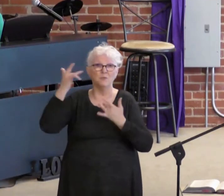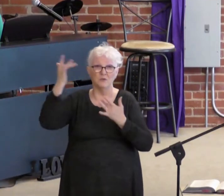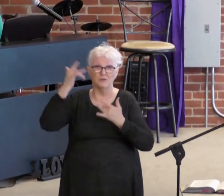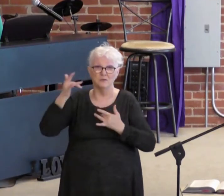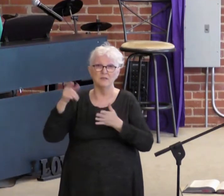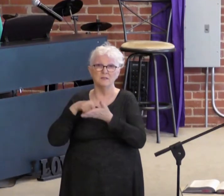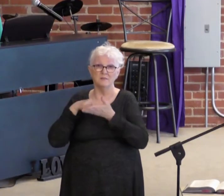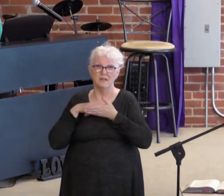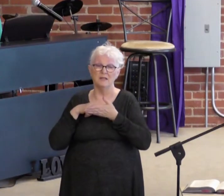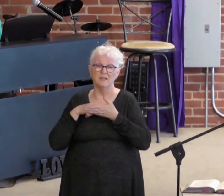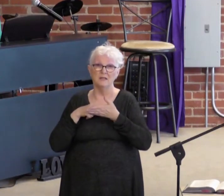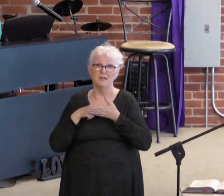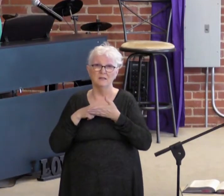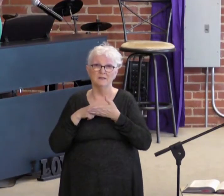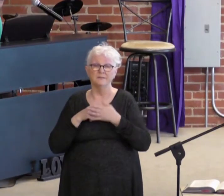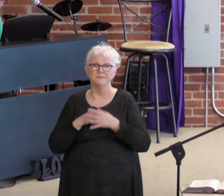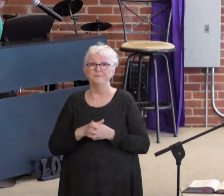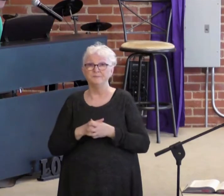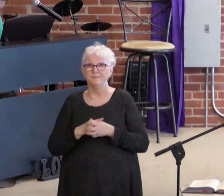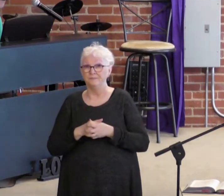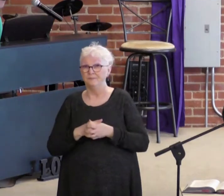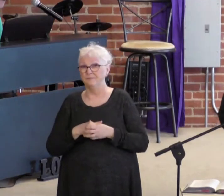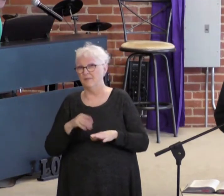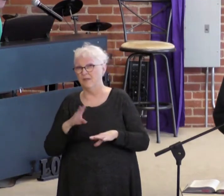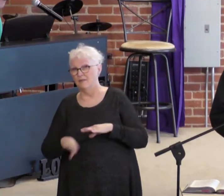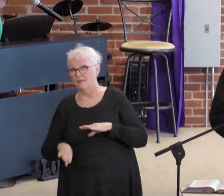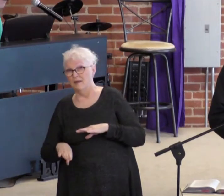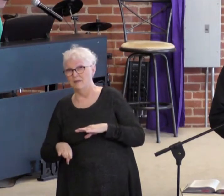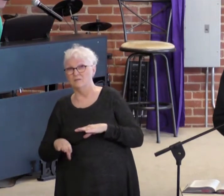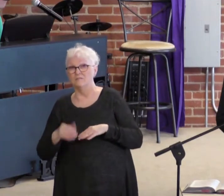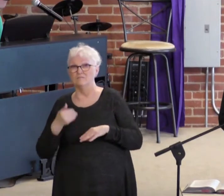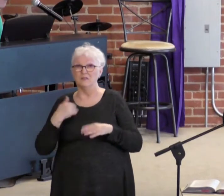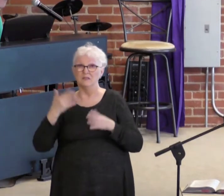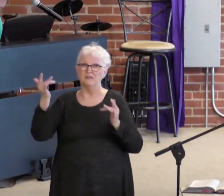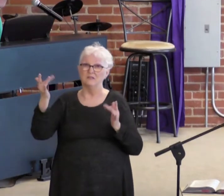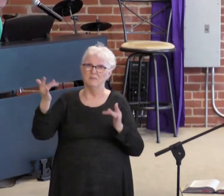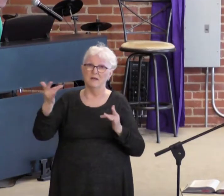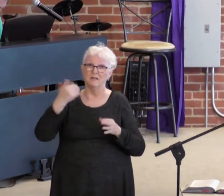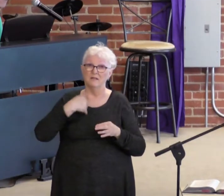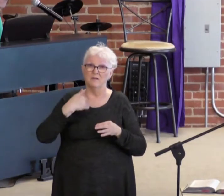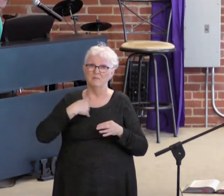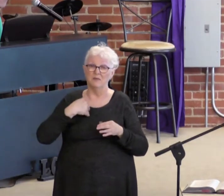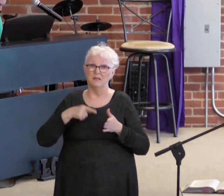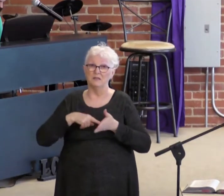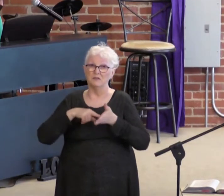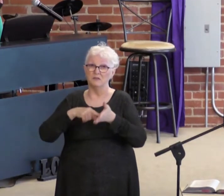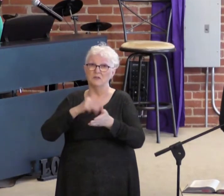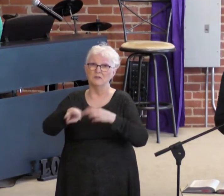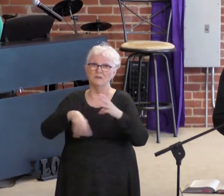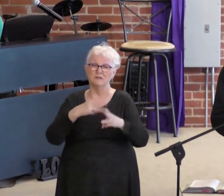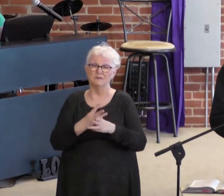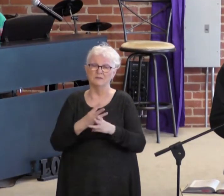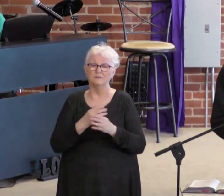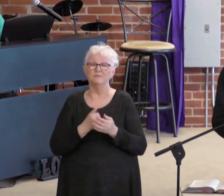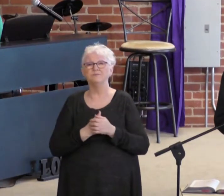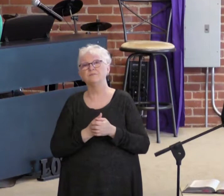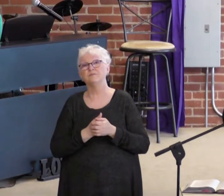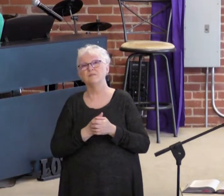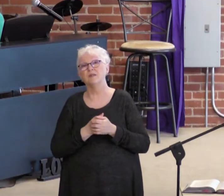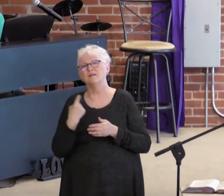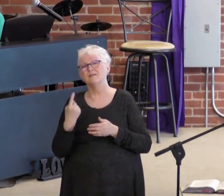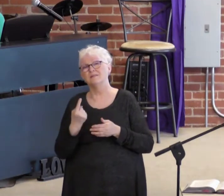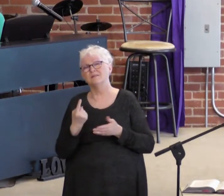me in the world. Can the church say amen today? Isn't that true? You know, someone said we as